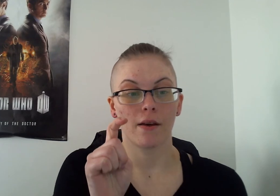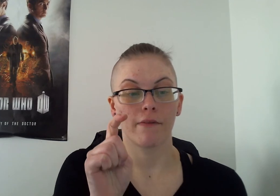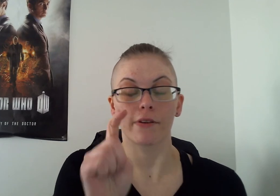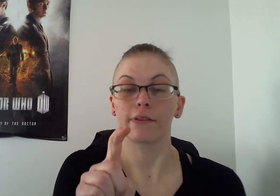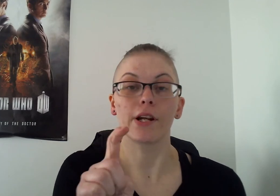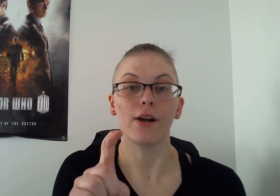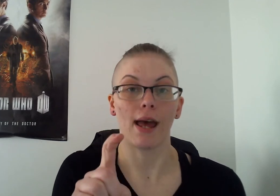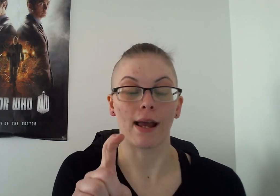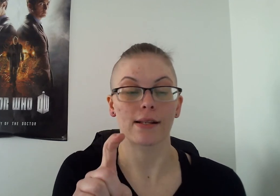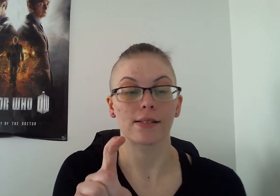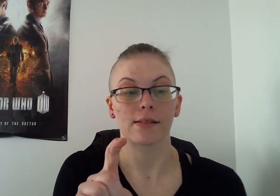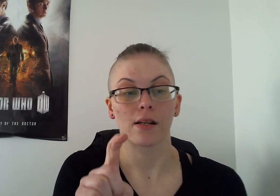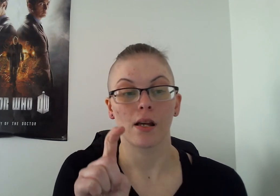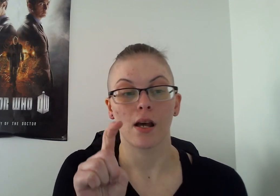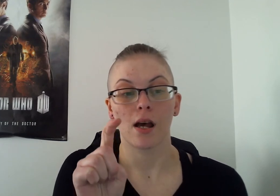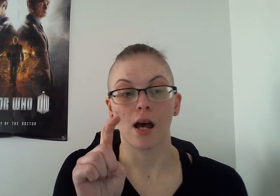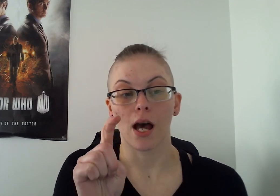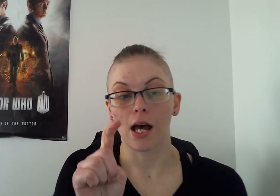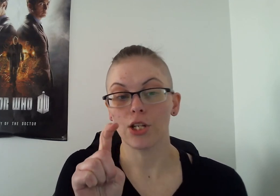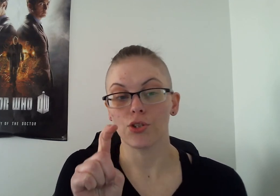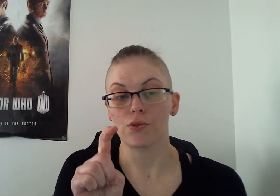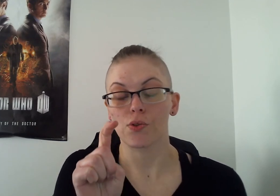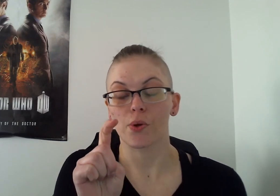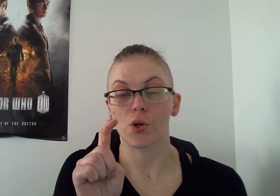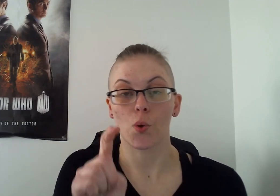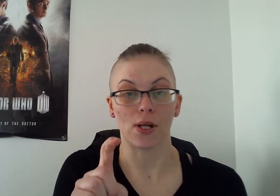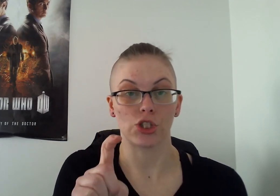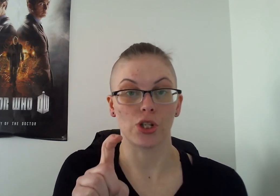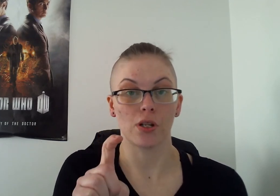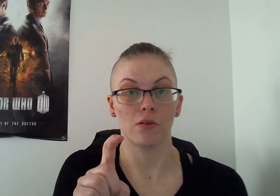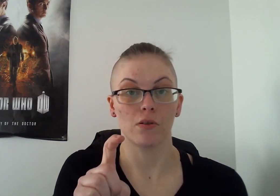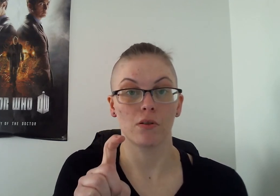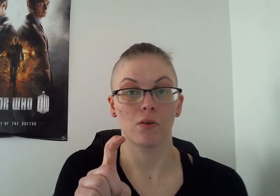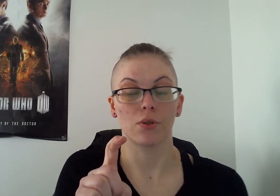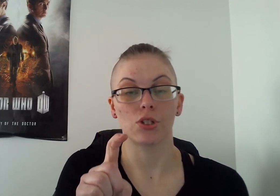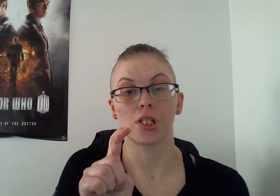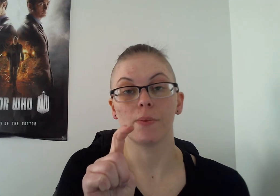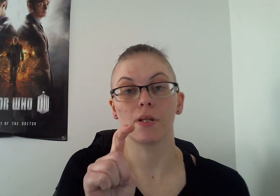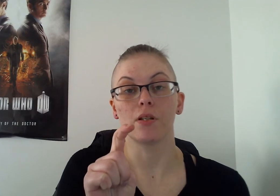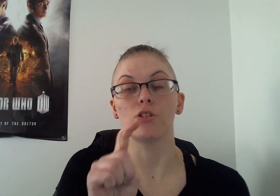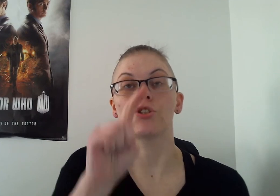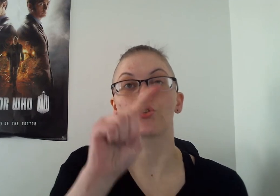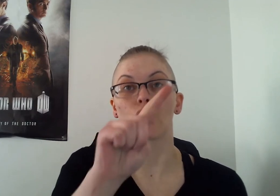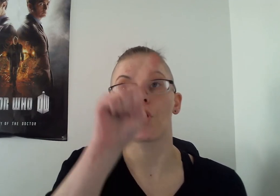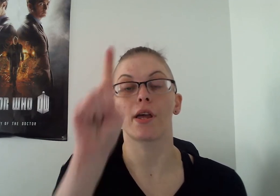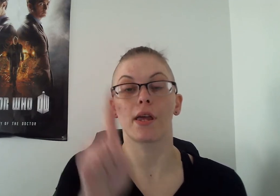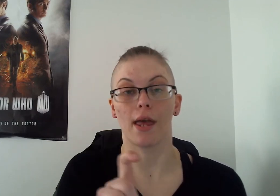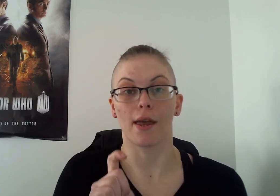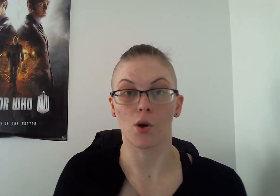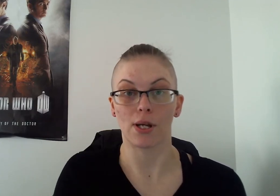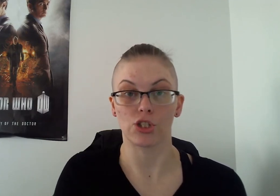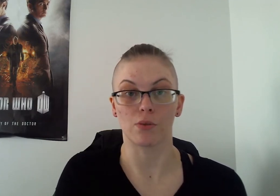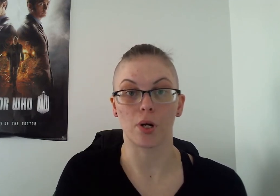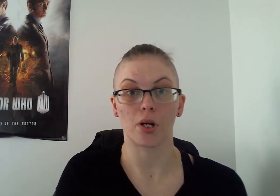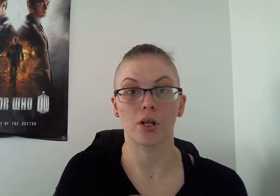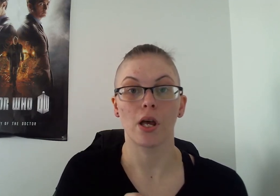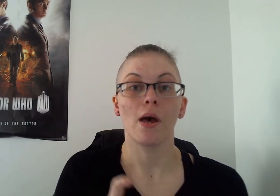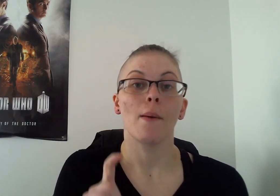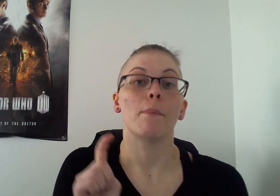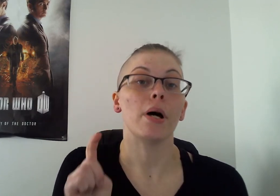For the letter X, I chose the word question, which is typically just drawing a question mark. But you